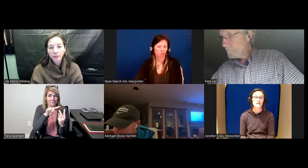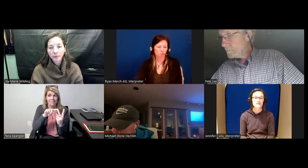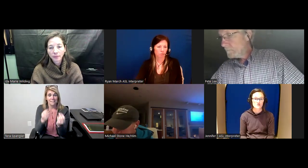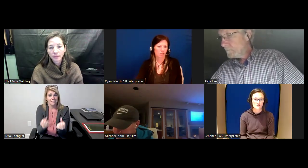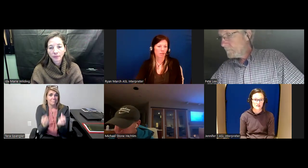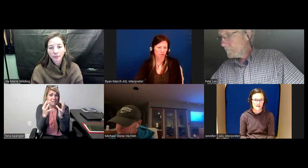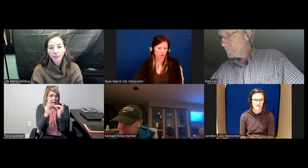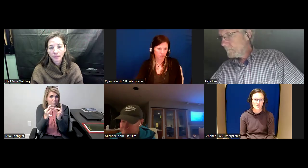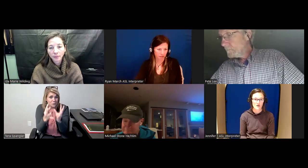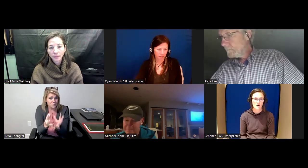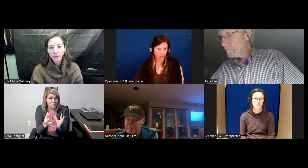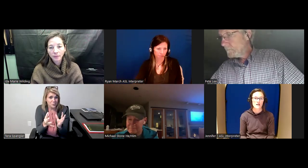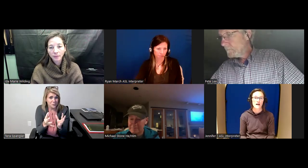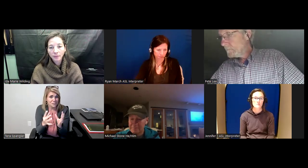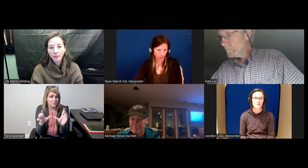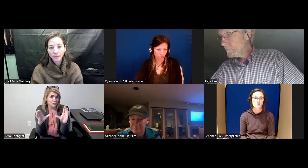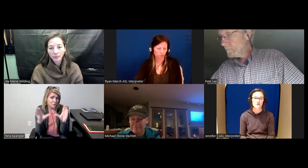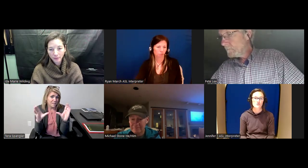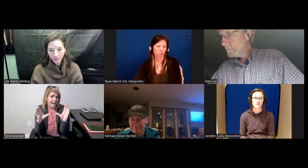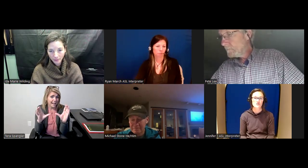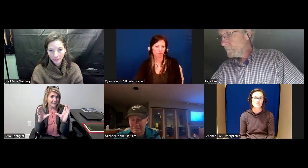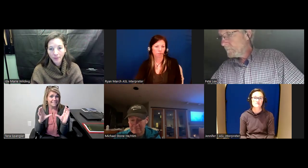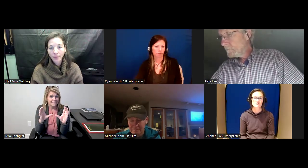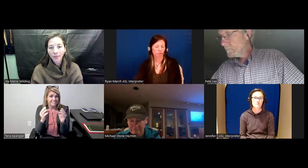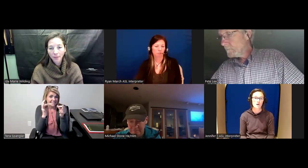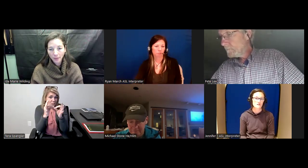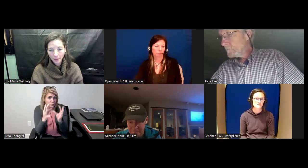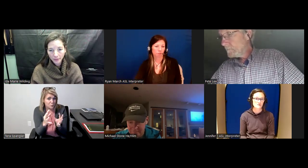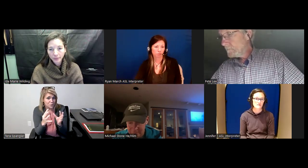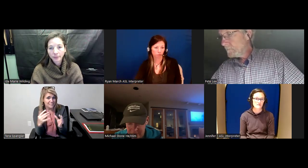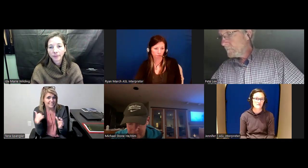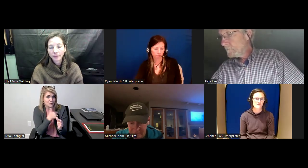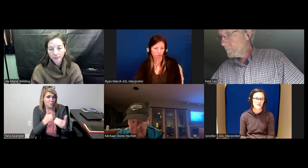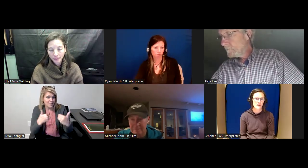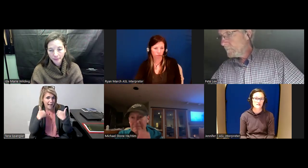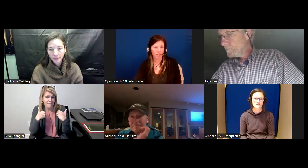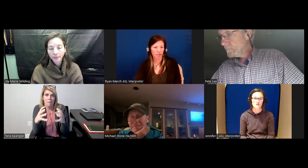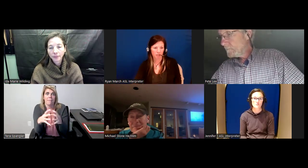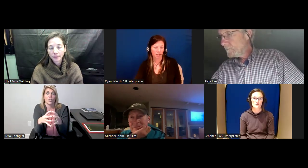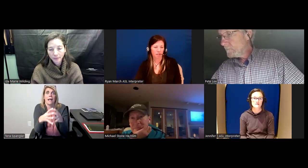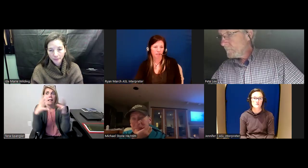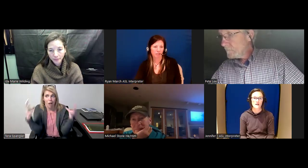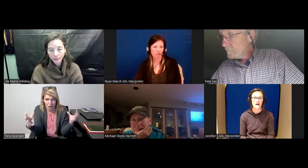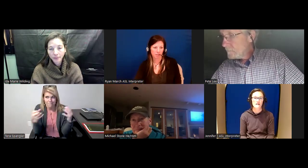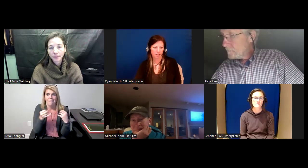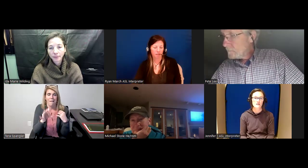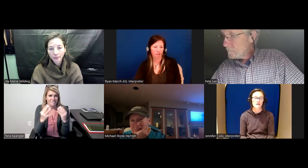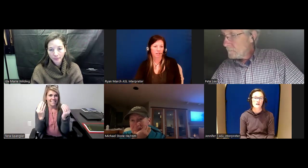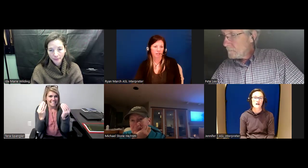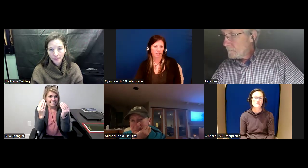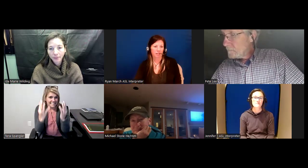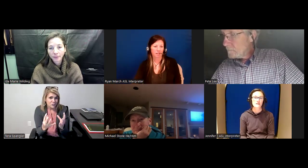how many teachers of the deaf there are, how many interpreters are certified interpreters that we